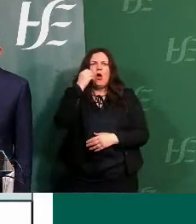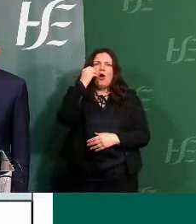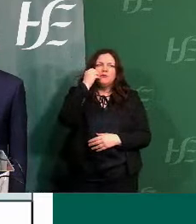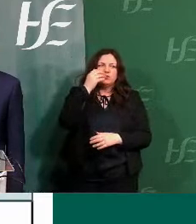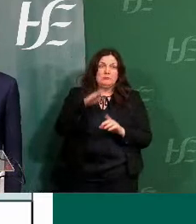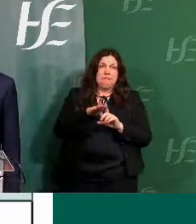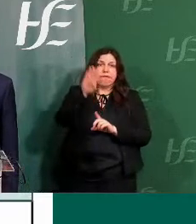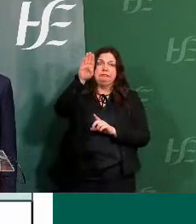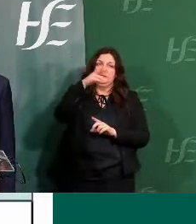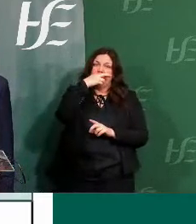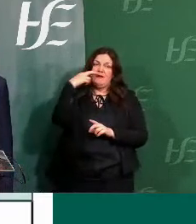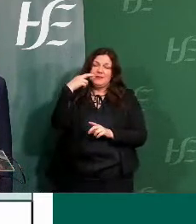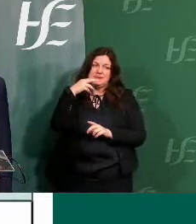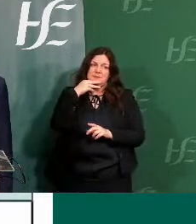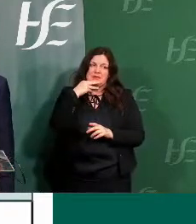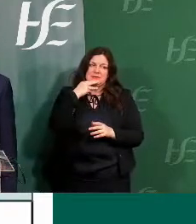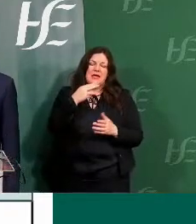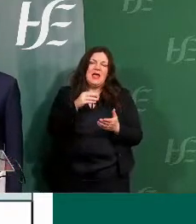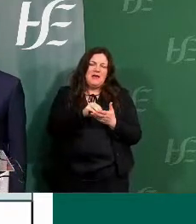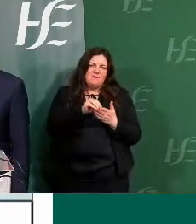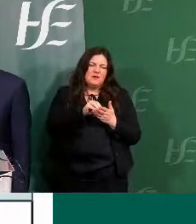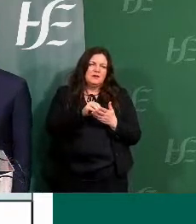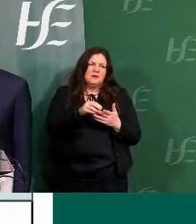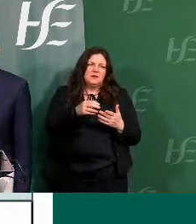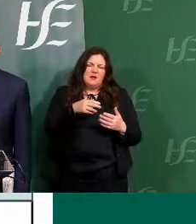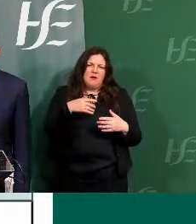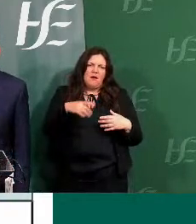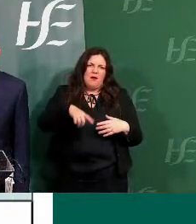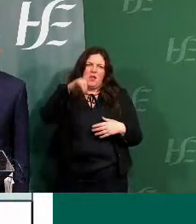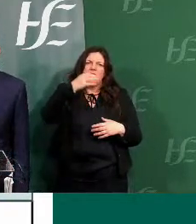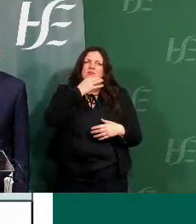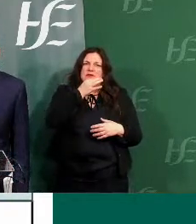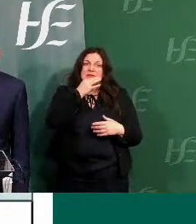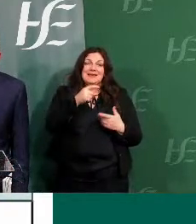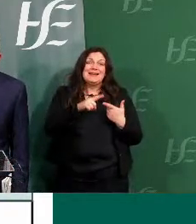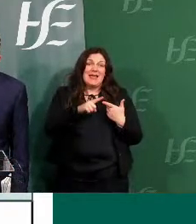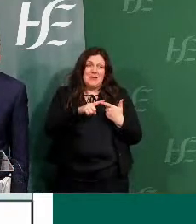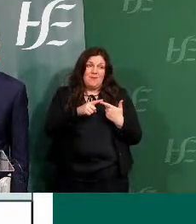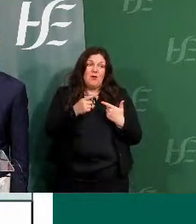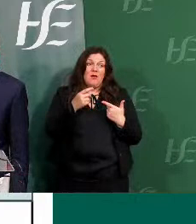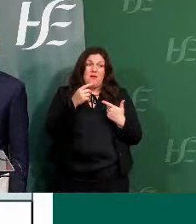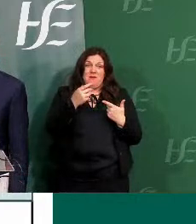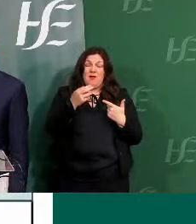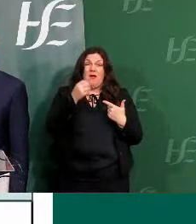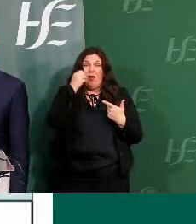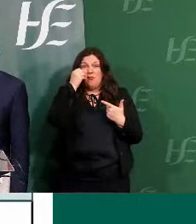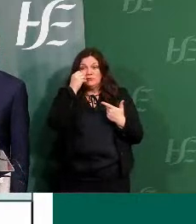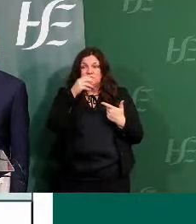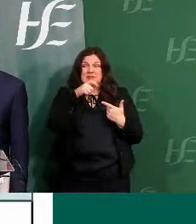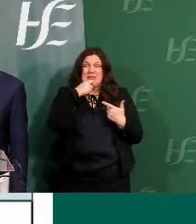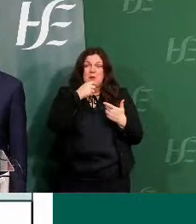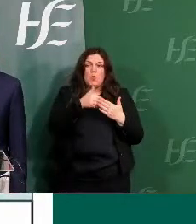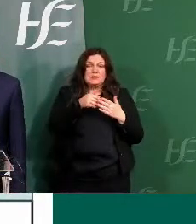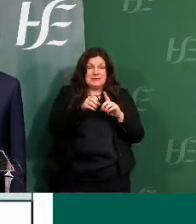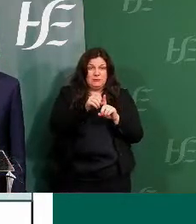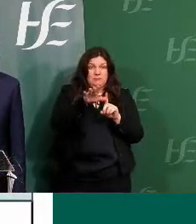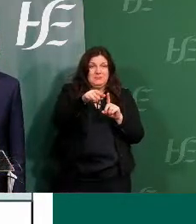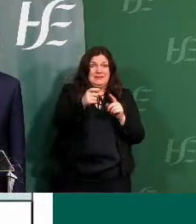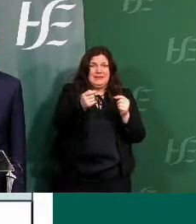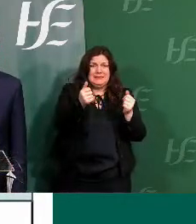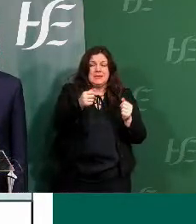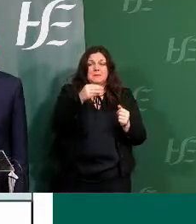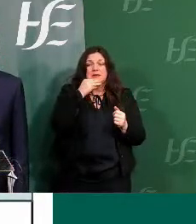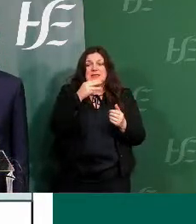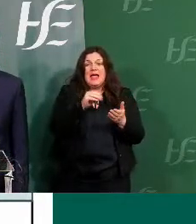The transmissibility amber, but certainly pointing towards increased transmissibility. That ability to evade immunity, whether it's natural